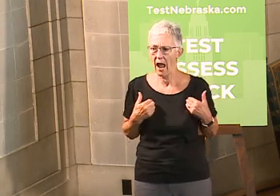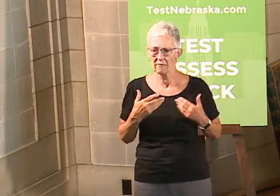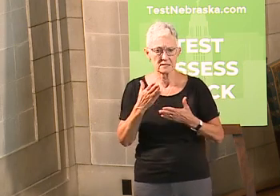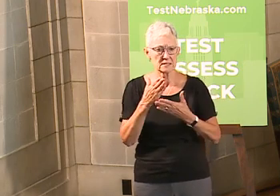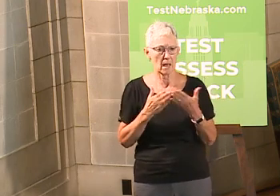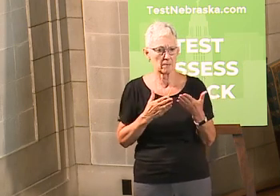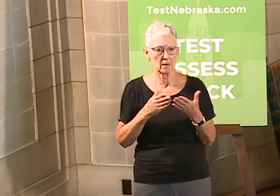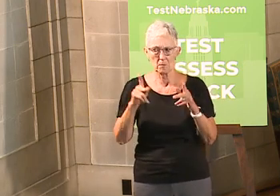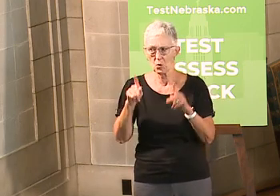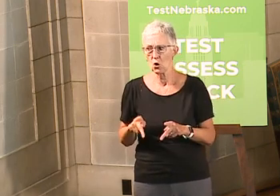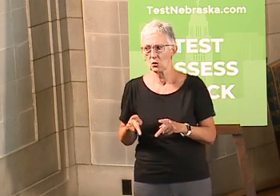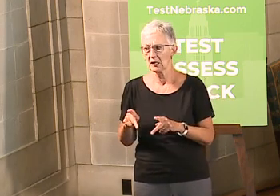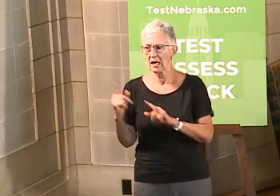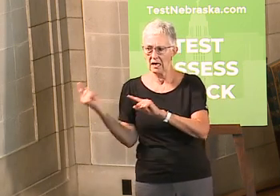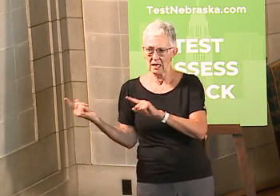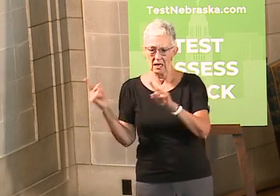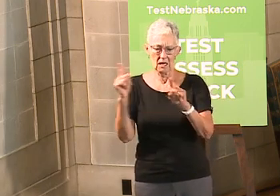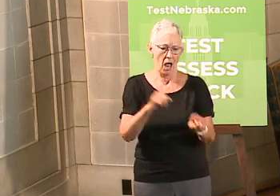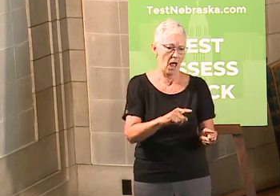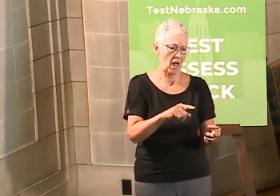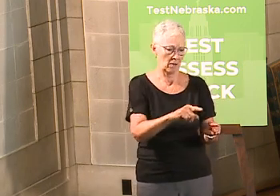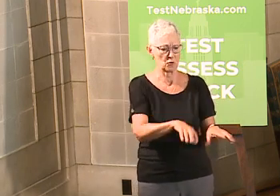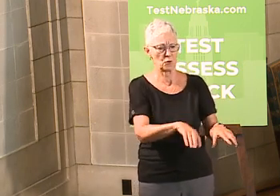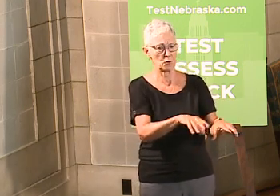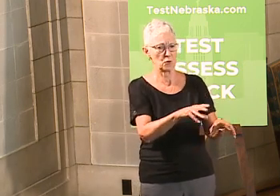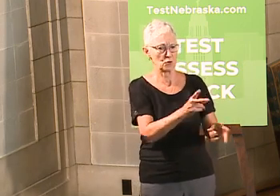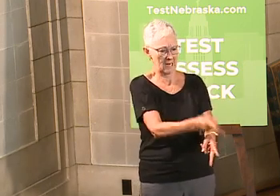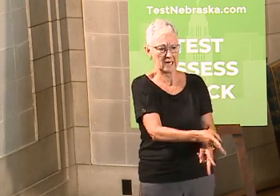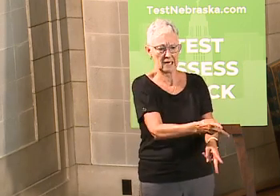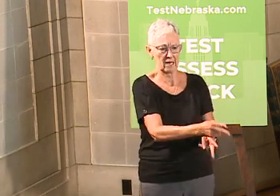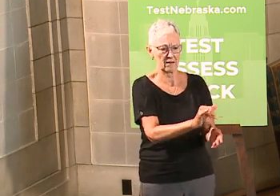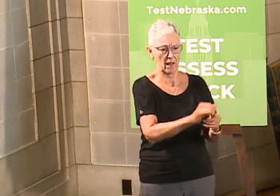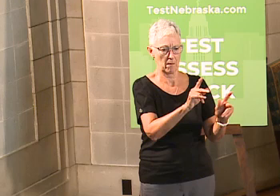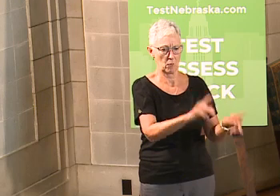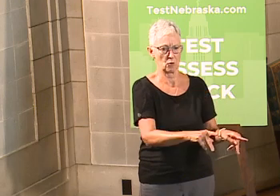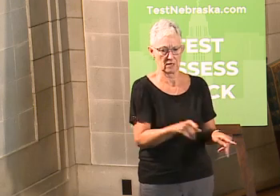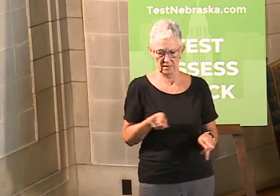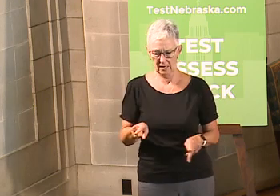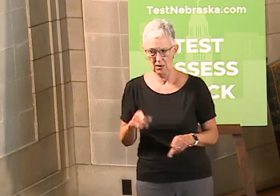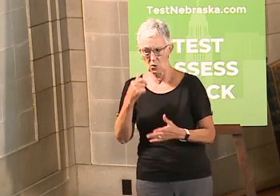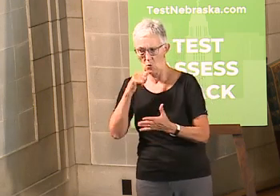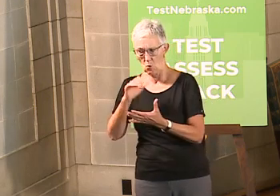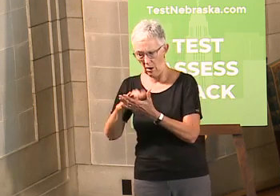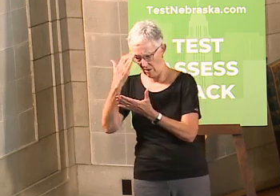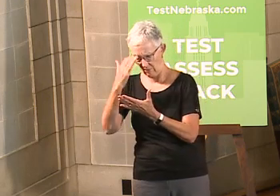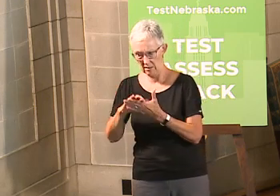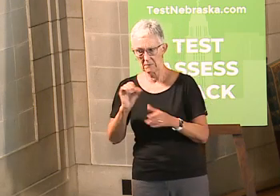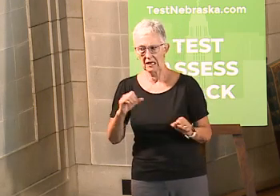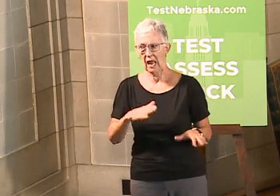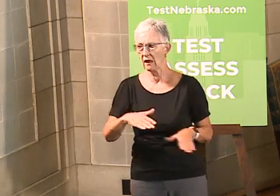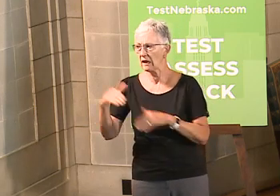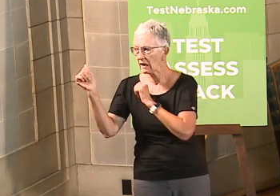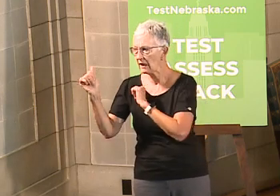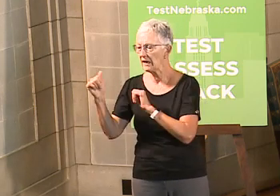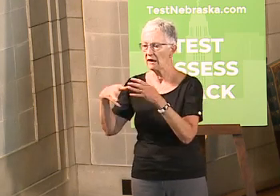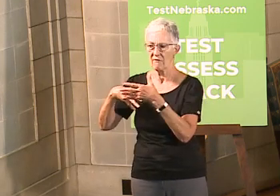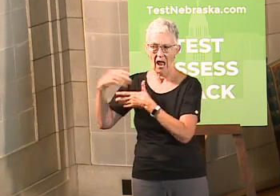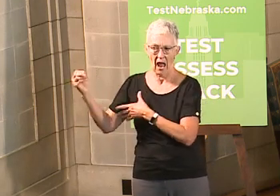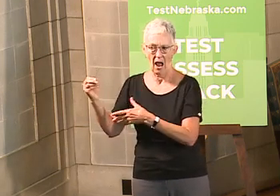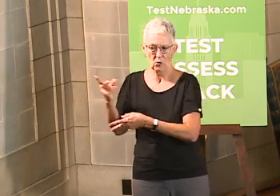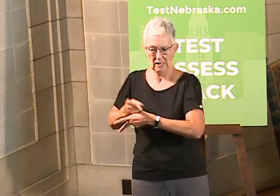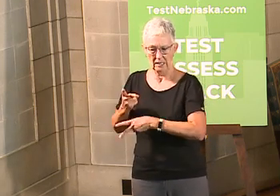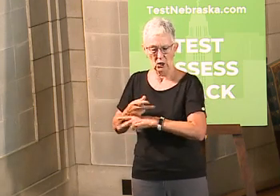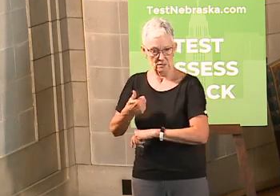would like to have help going running some errands. Every situation is very unique and very different. There's an opportunity for all Nebraskans